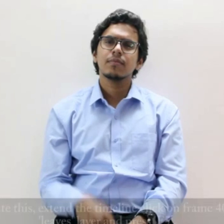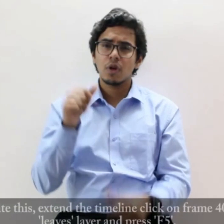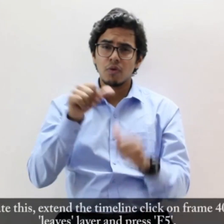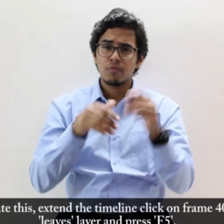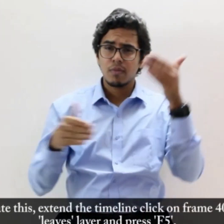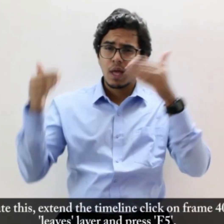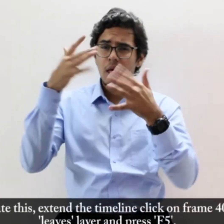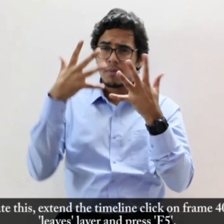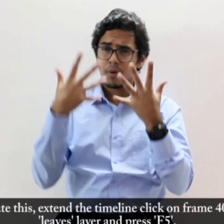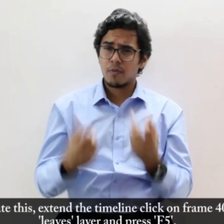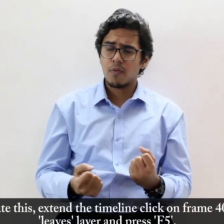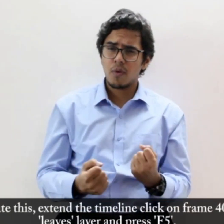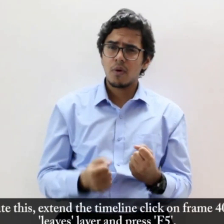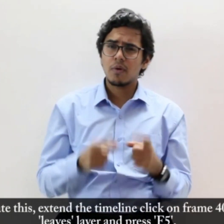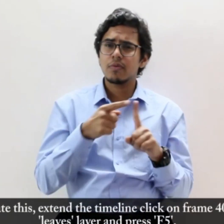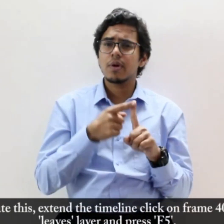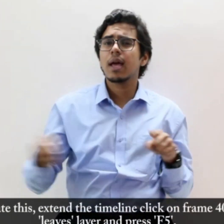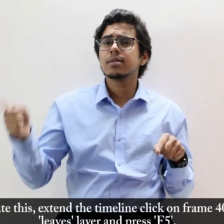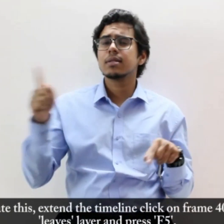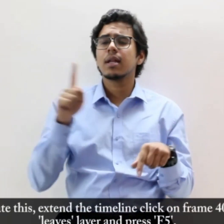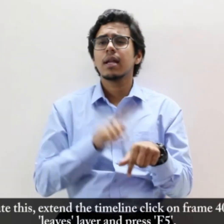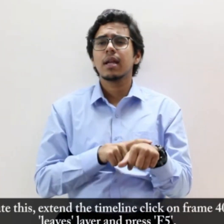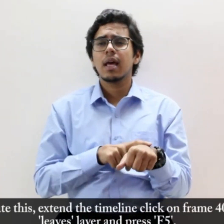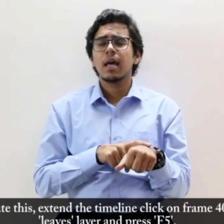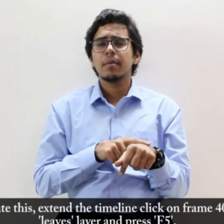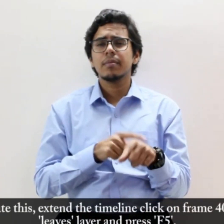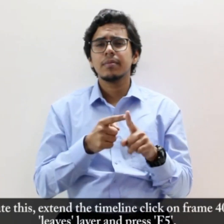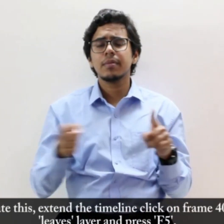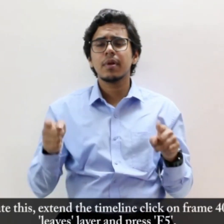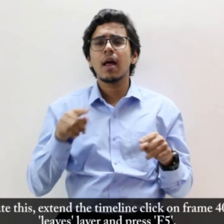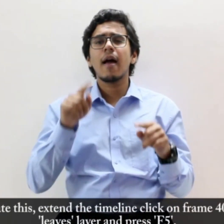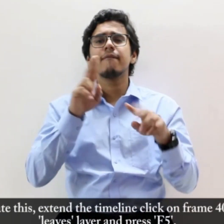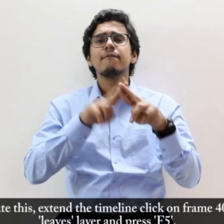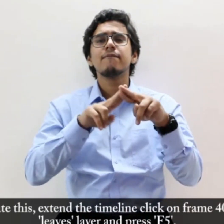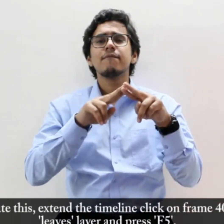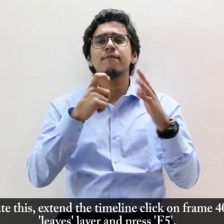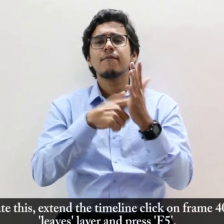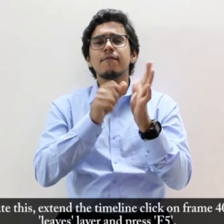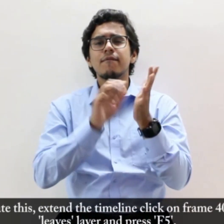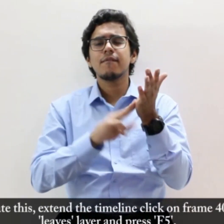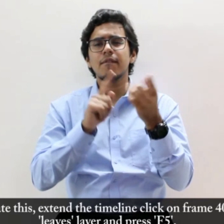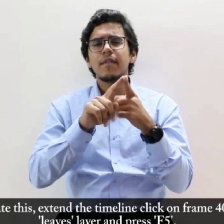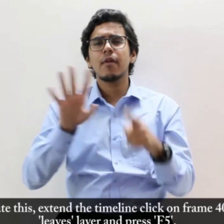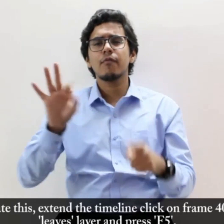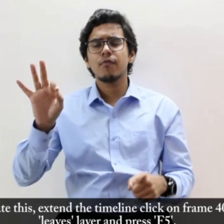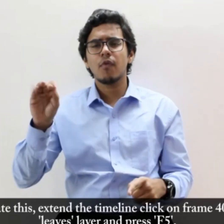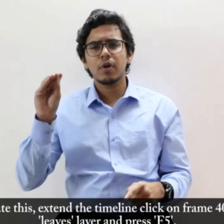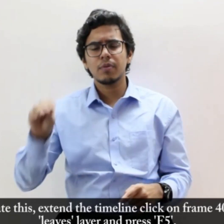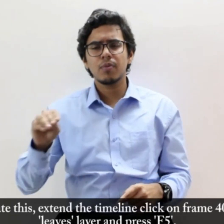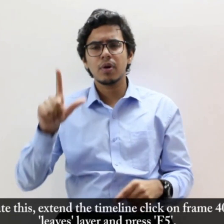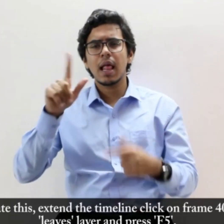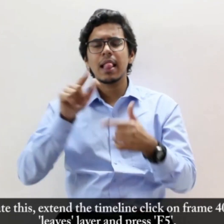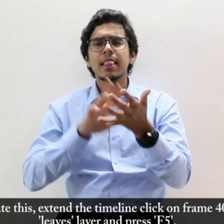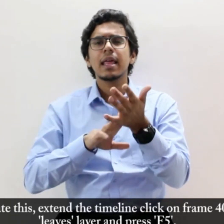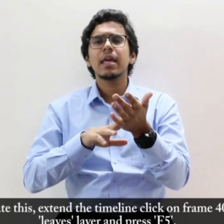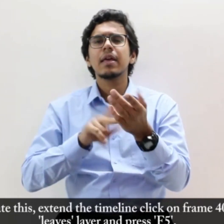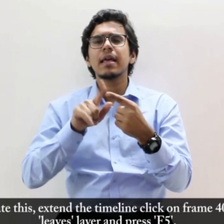To animate this, extend the timeline. Click on frame 40 of the Leaves layer and press F5.